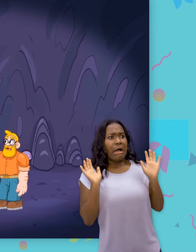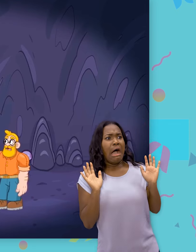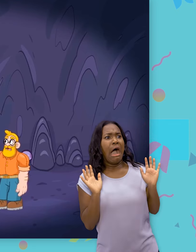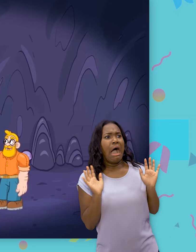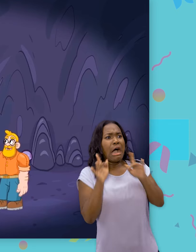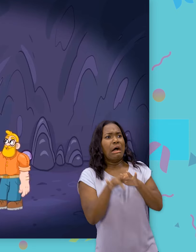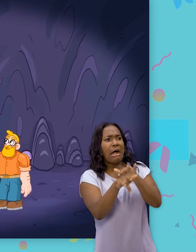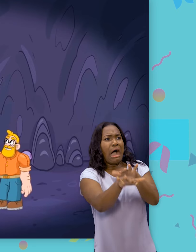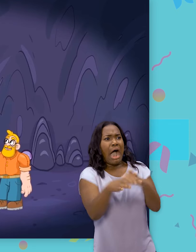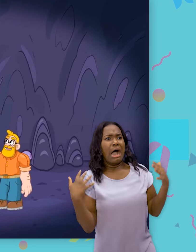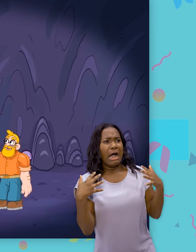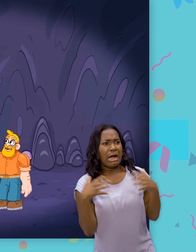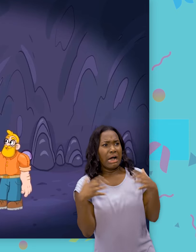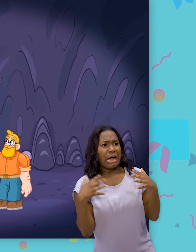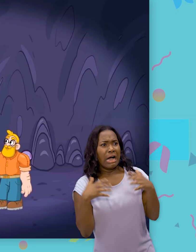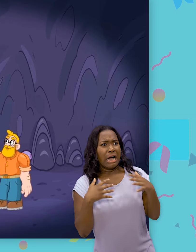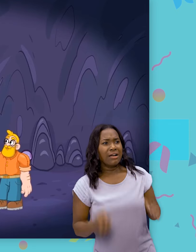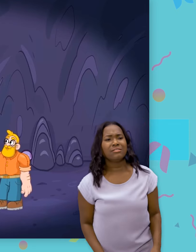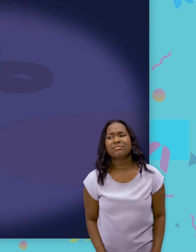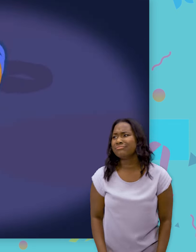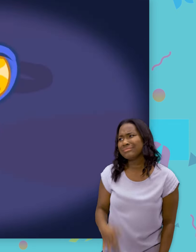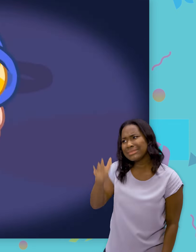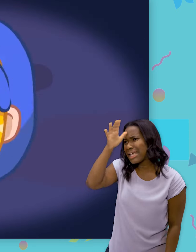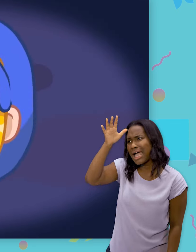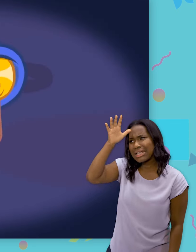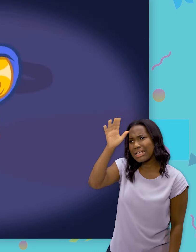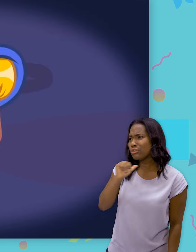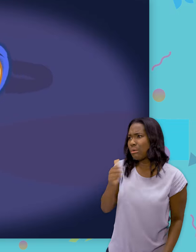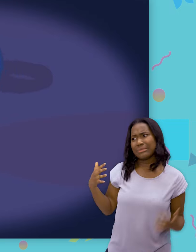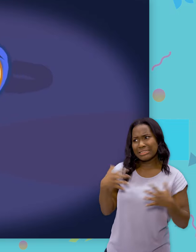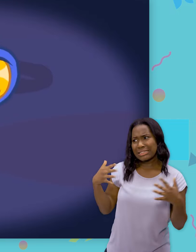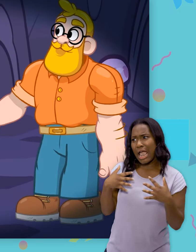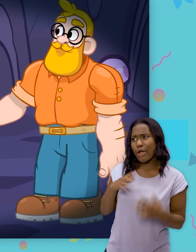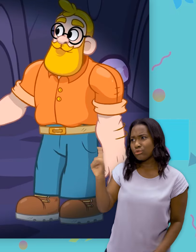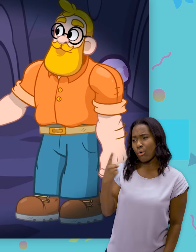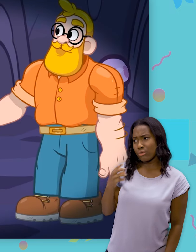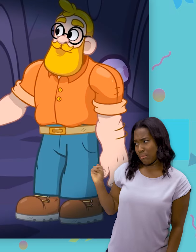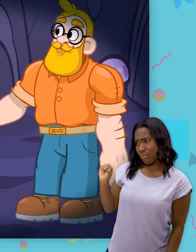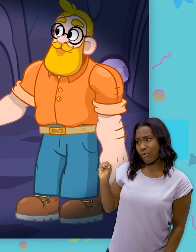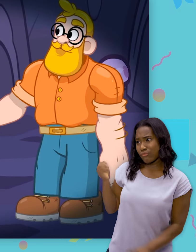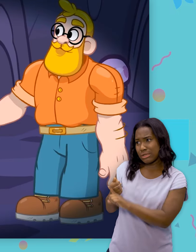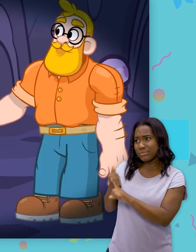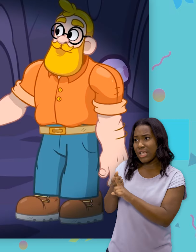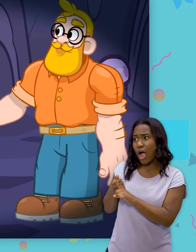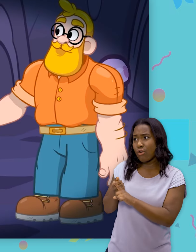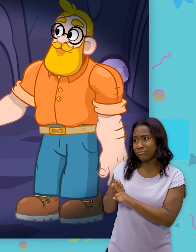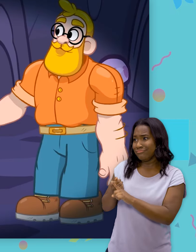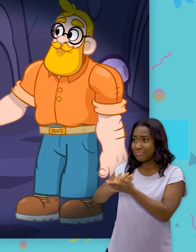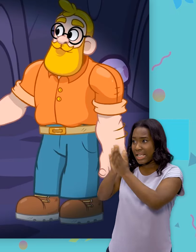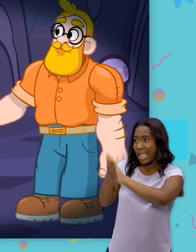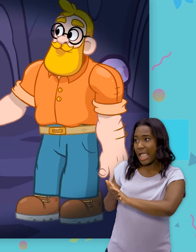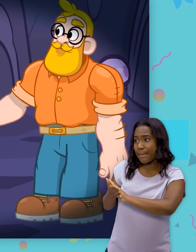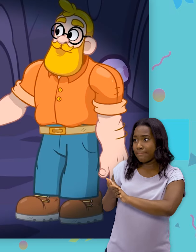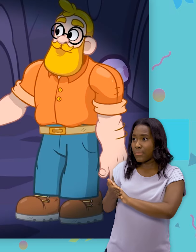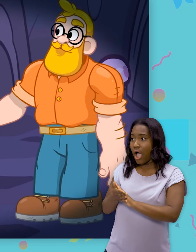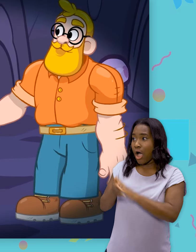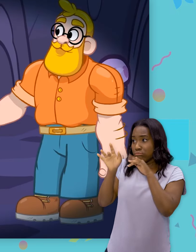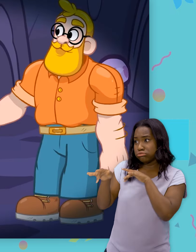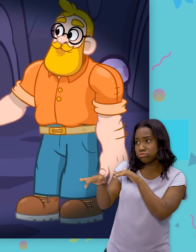Ah, a dragon! Don't be scared, Daddy. It's just Morphle. He morphed into a